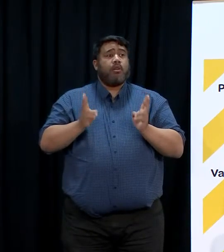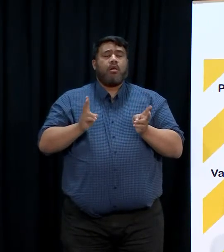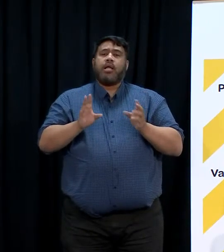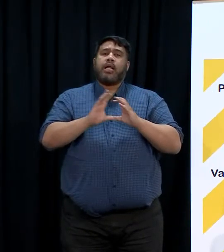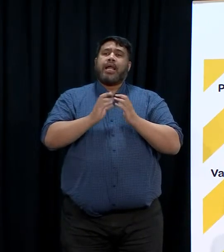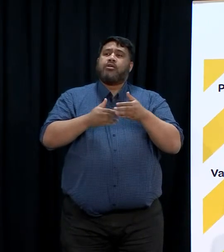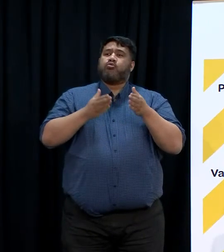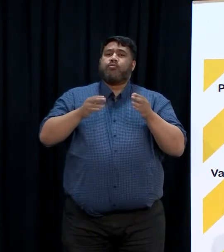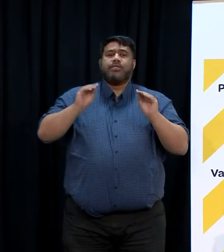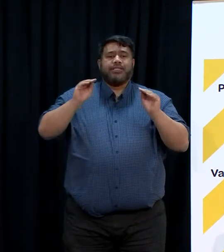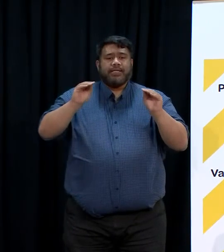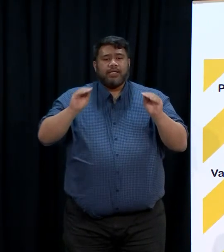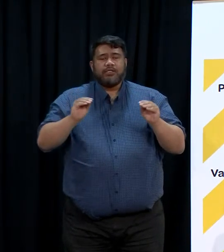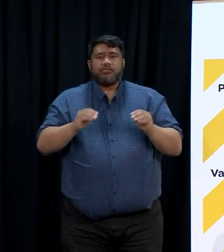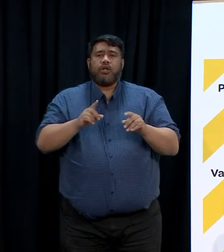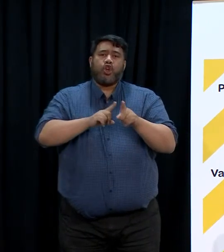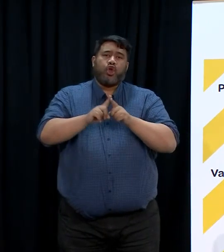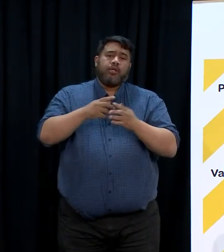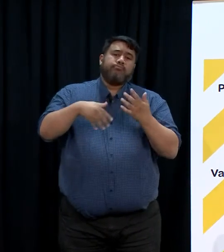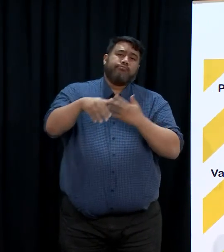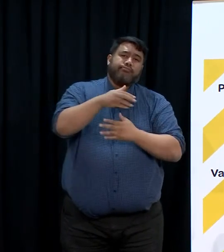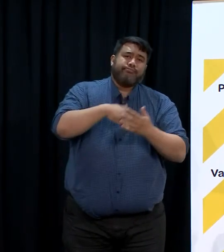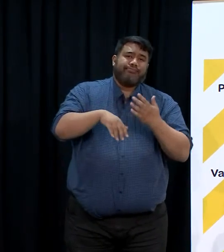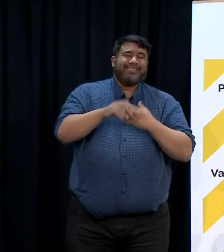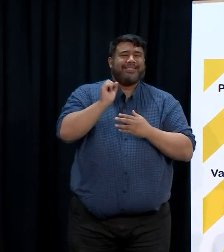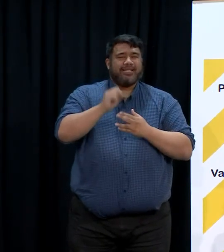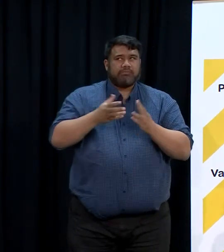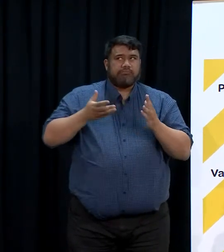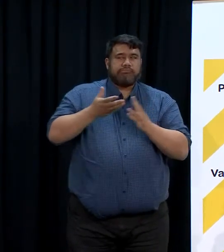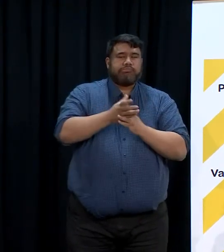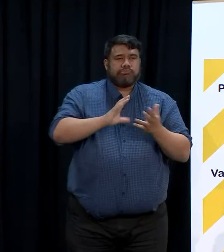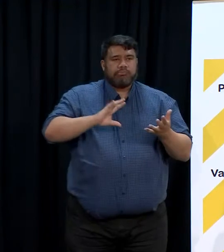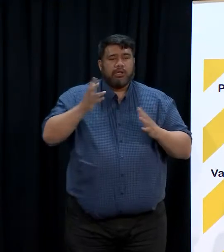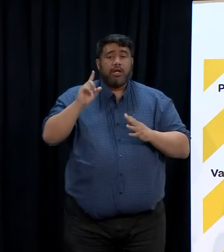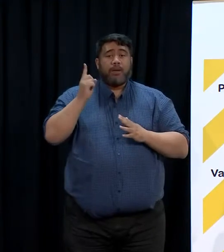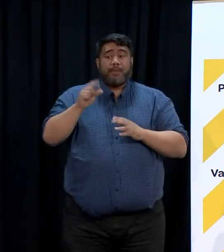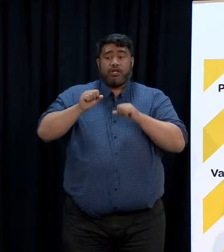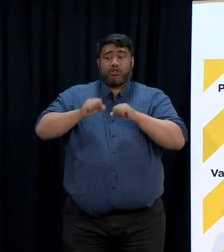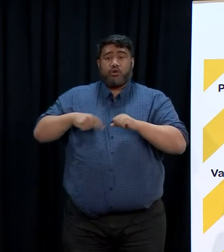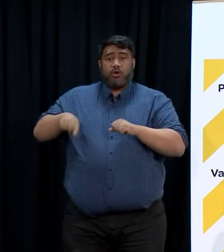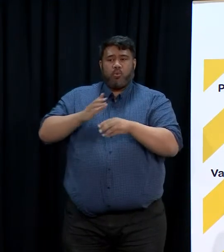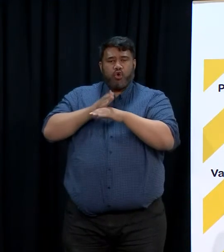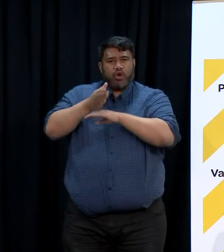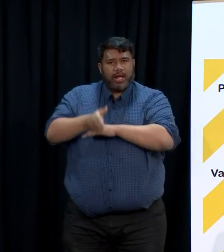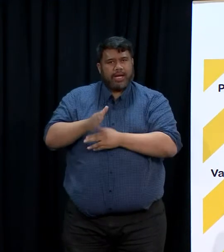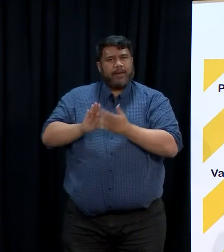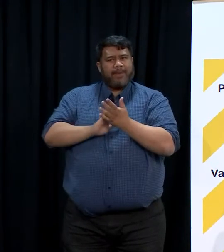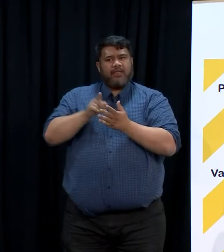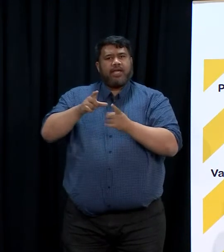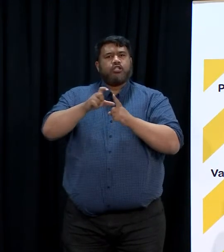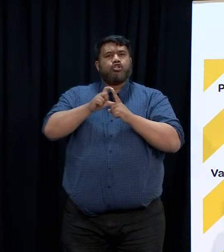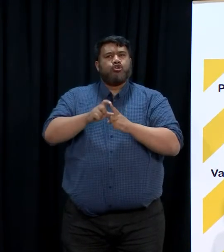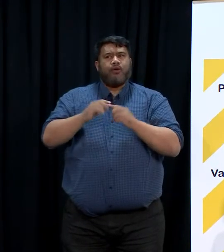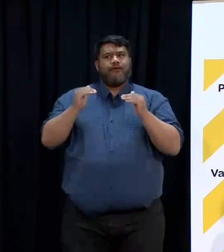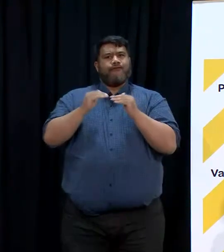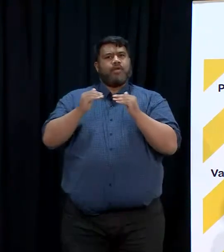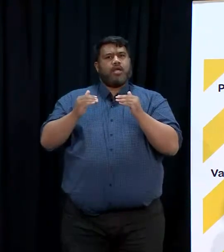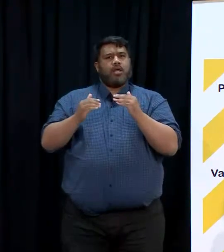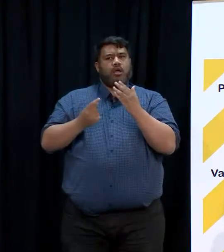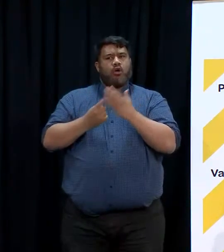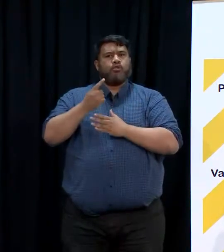by COVID-19, students have continued to work hard and they deserve the opportunity to safely demonstrate what they've learned.